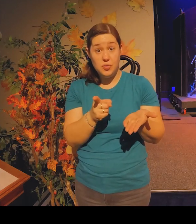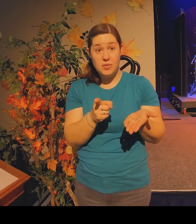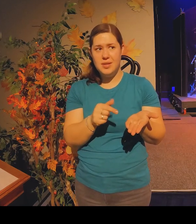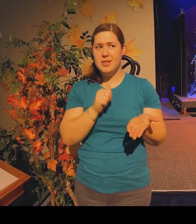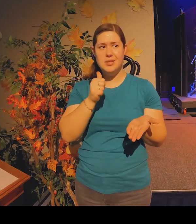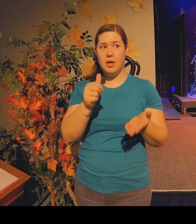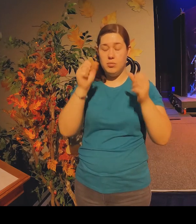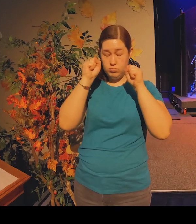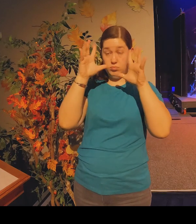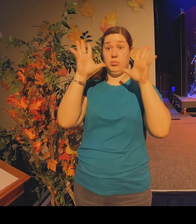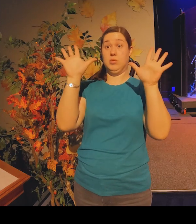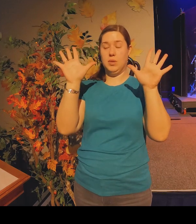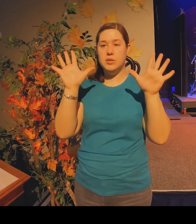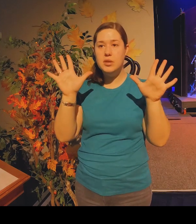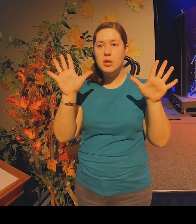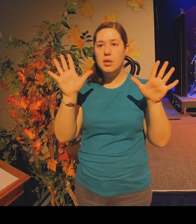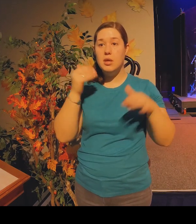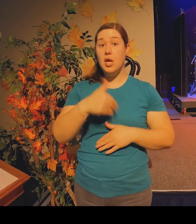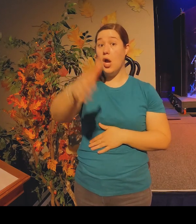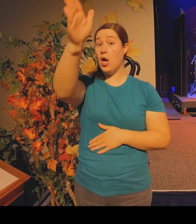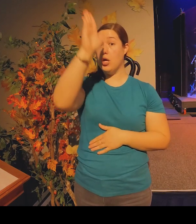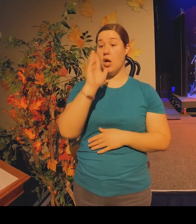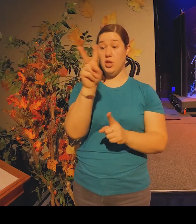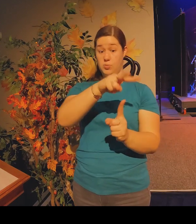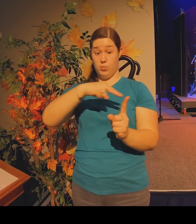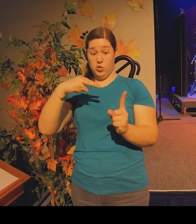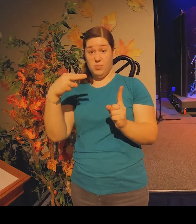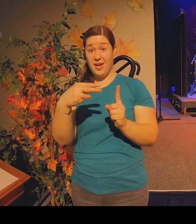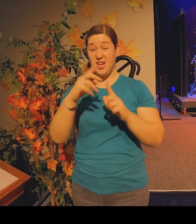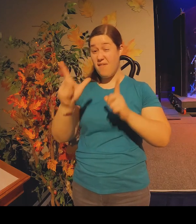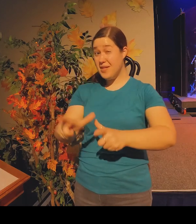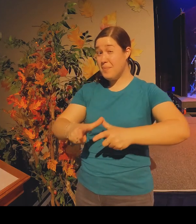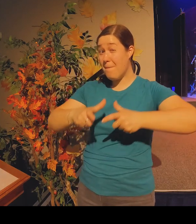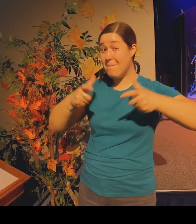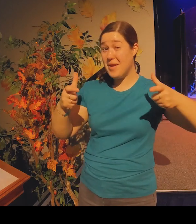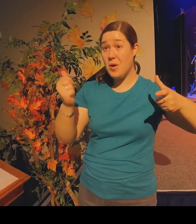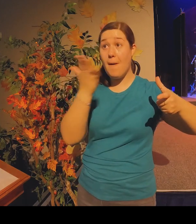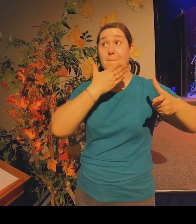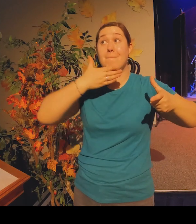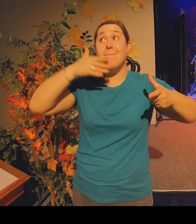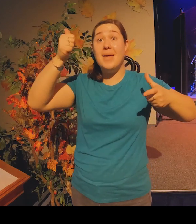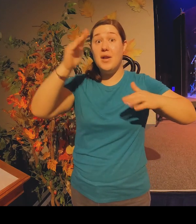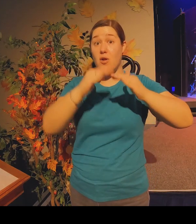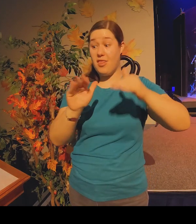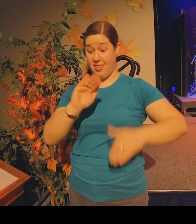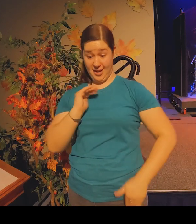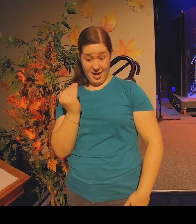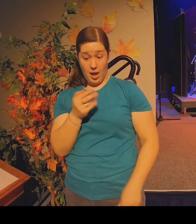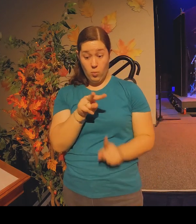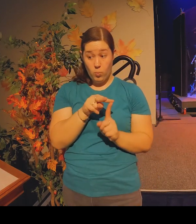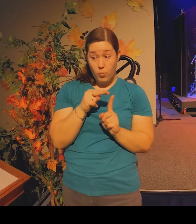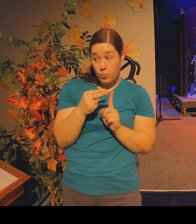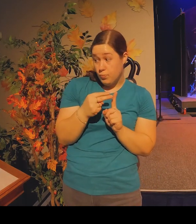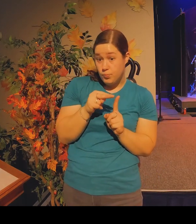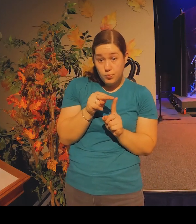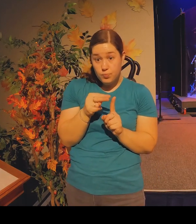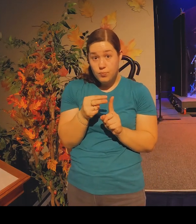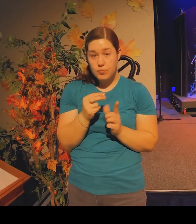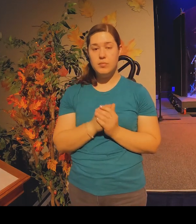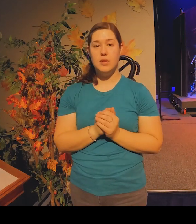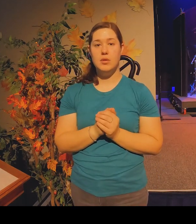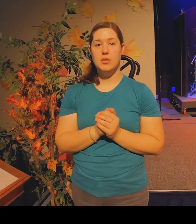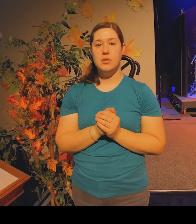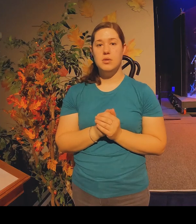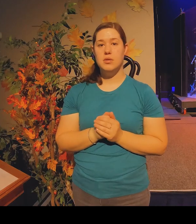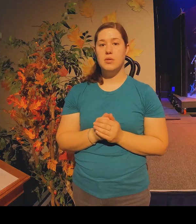and better than ours. Here's the thing. Here's what God has that we don't have.